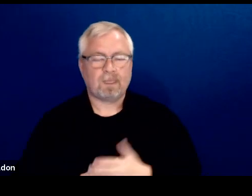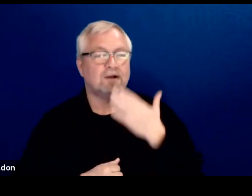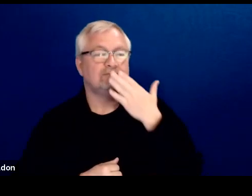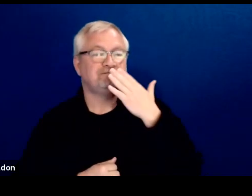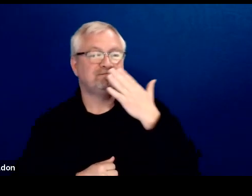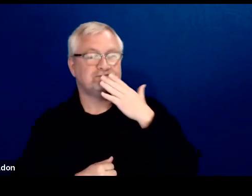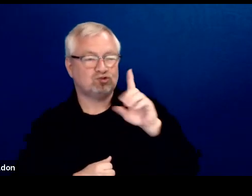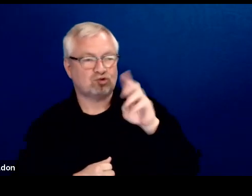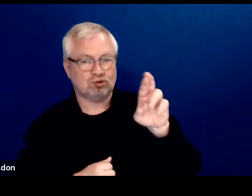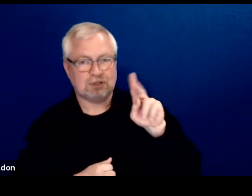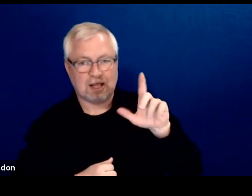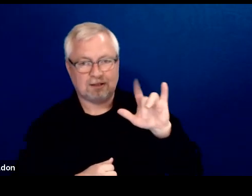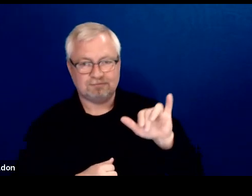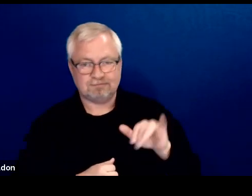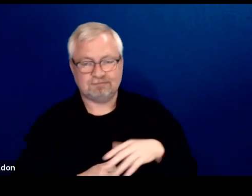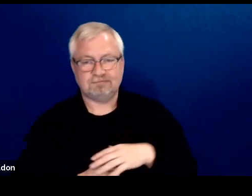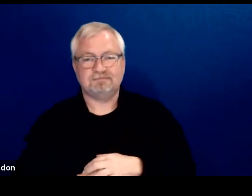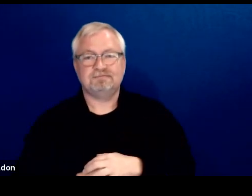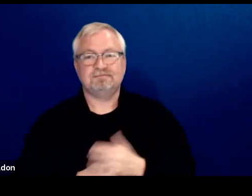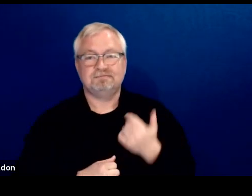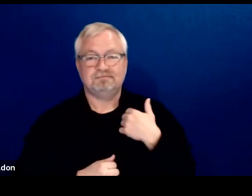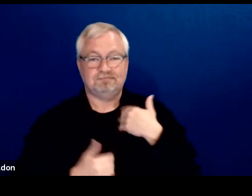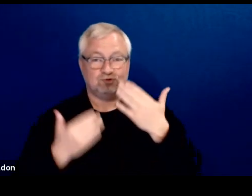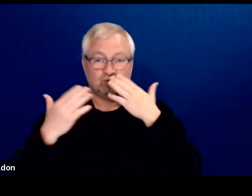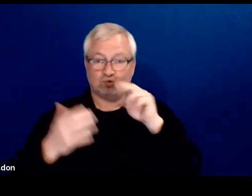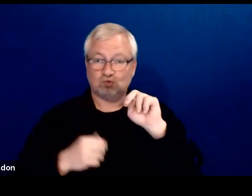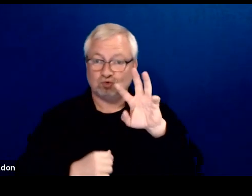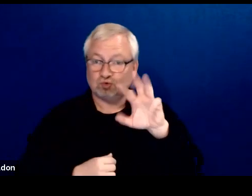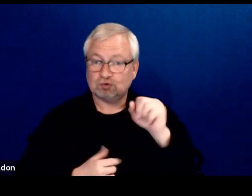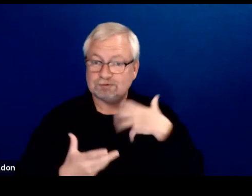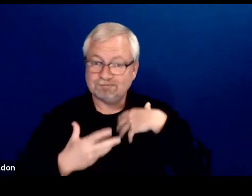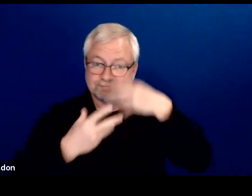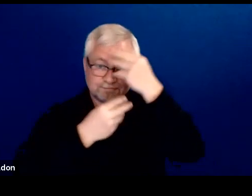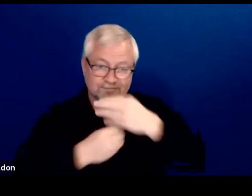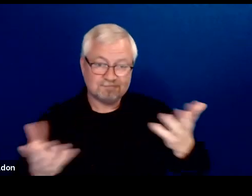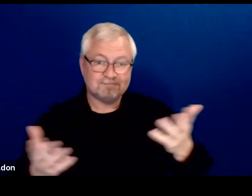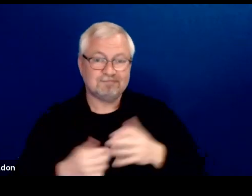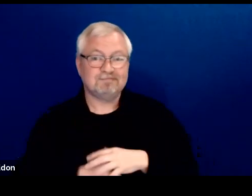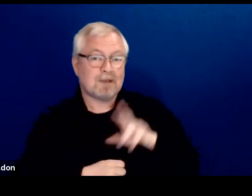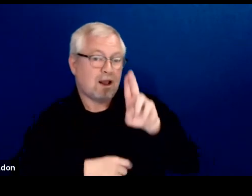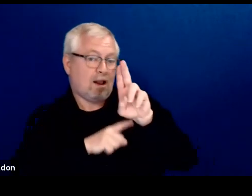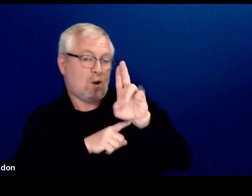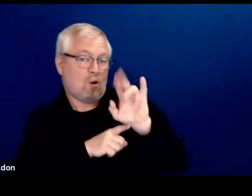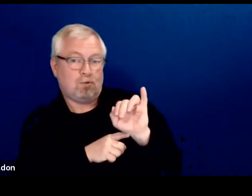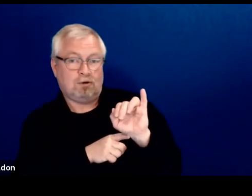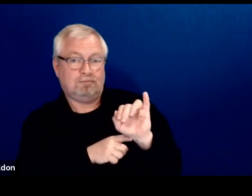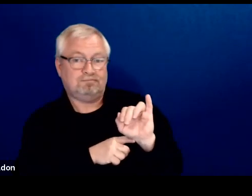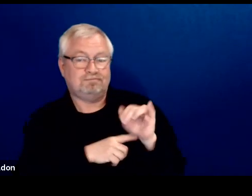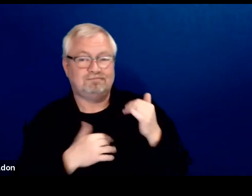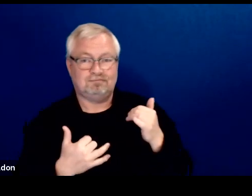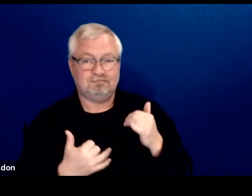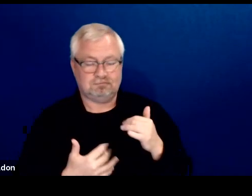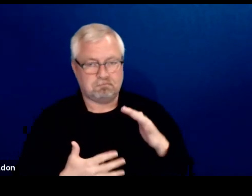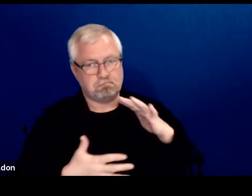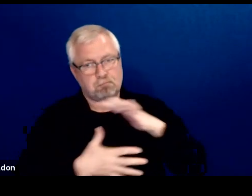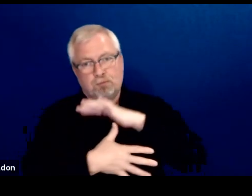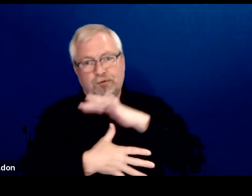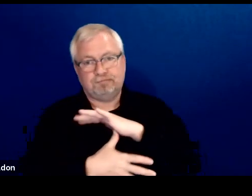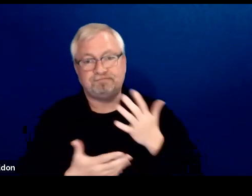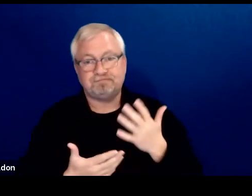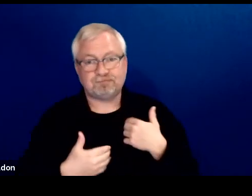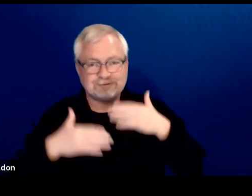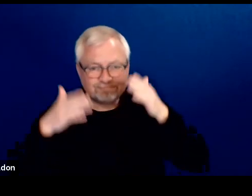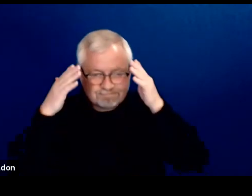before, we have some good news to share in the realm of unemployment insurance, which of course is the primary backstop we're using to help Minnesota workers get through this